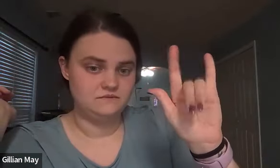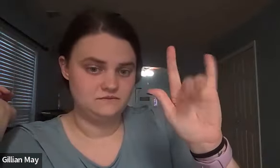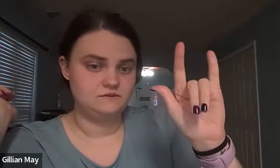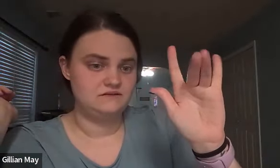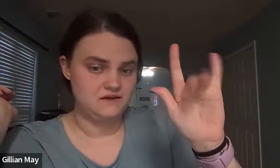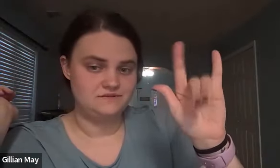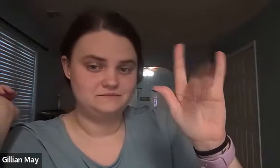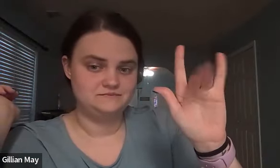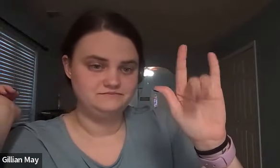25.